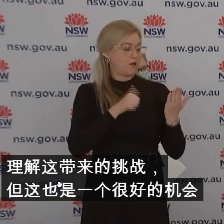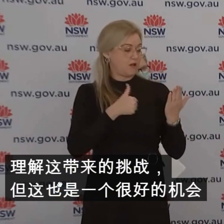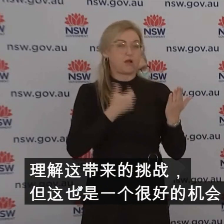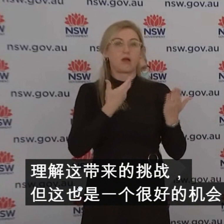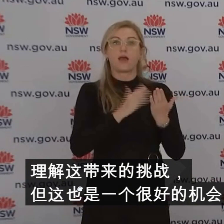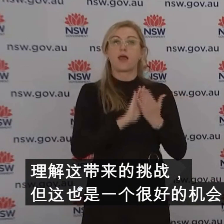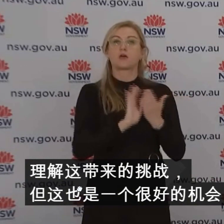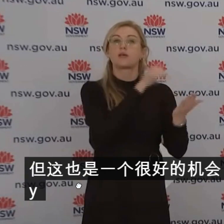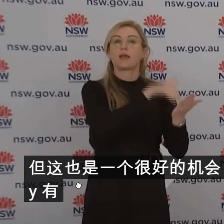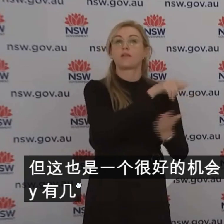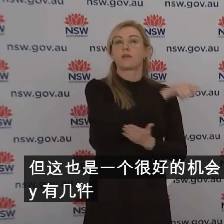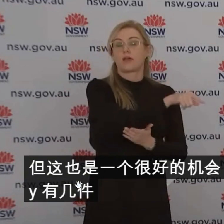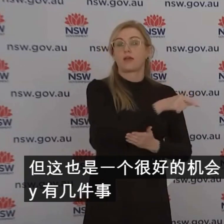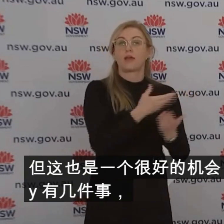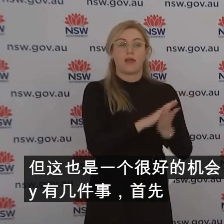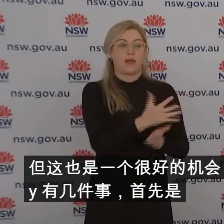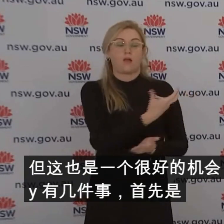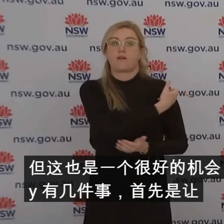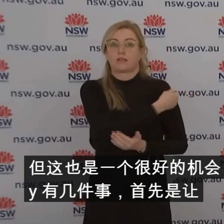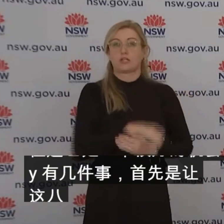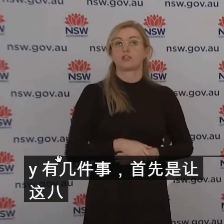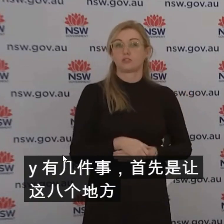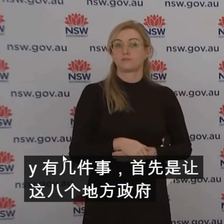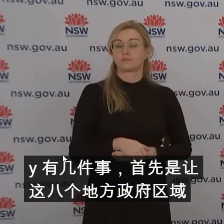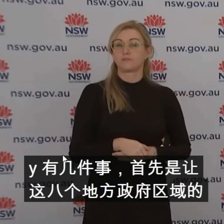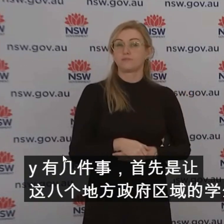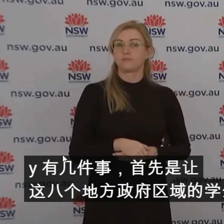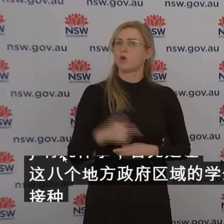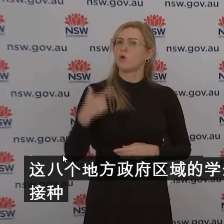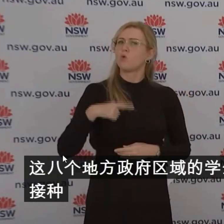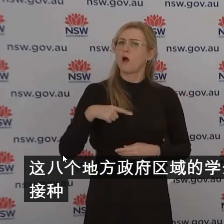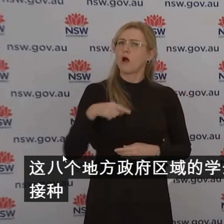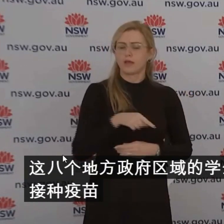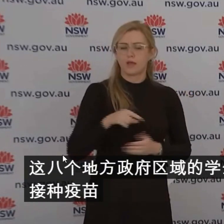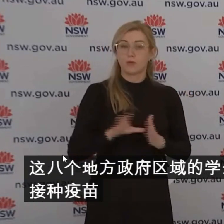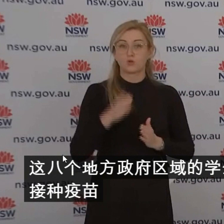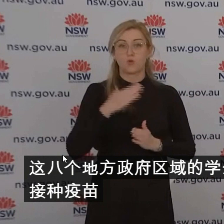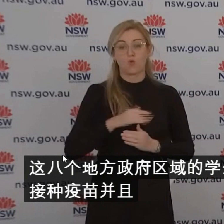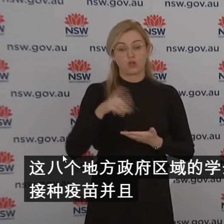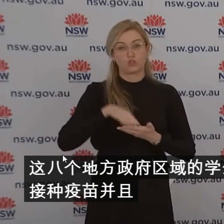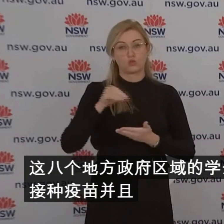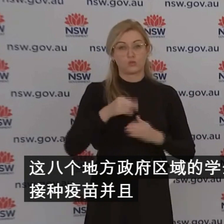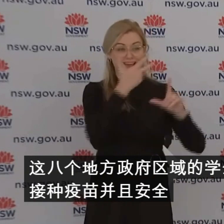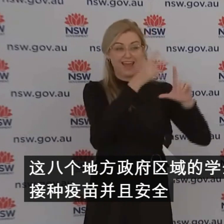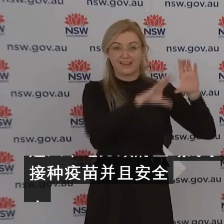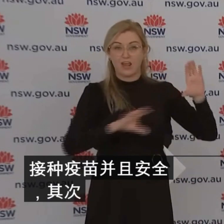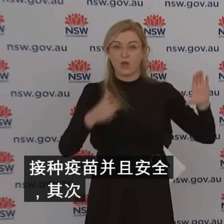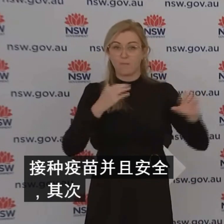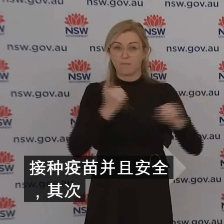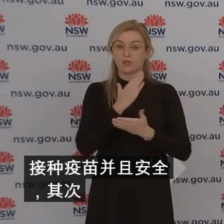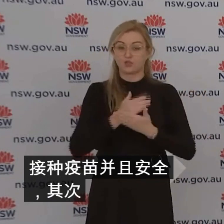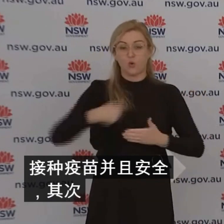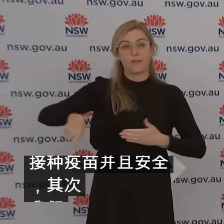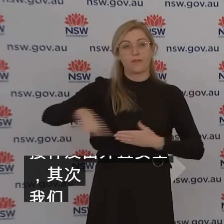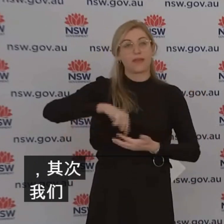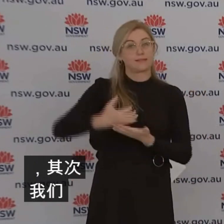great opportunity for a couple of things. Firstly, to keep the students in those 8 local government areas vaccinated and safe. And